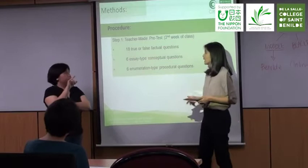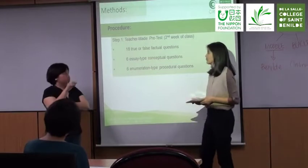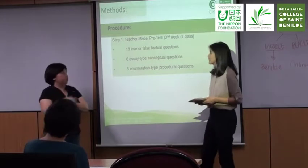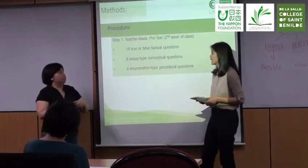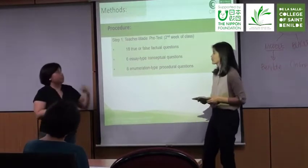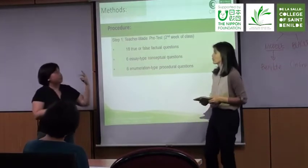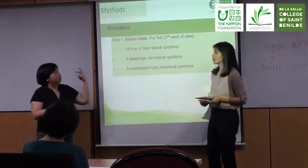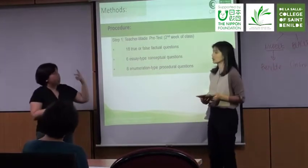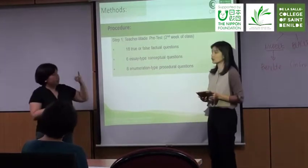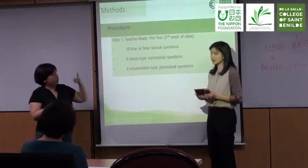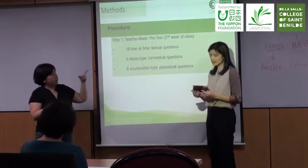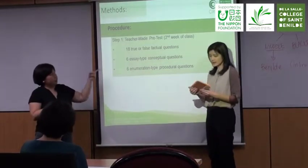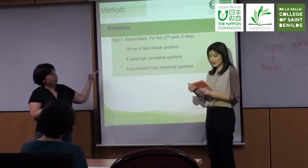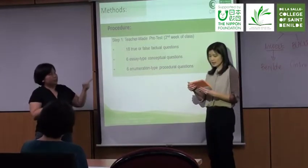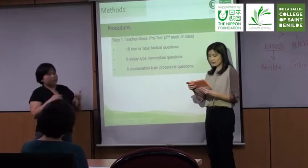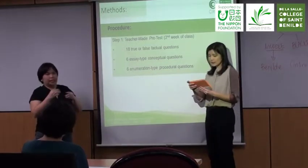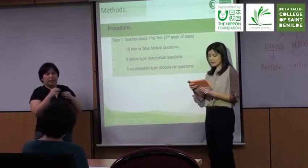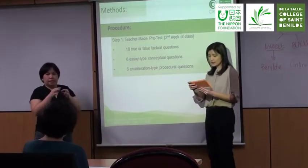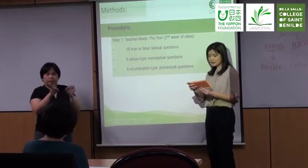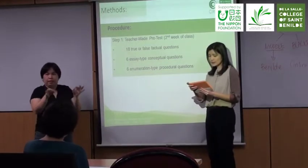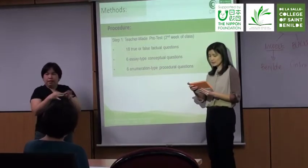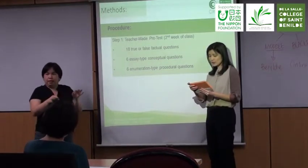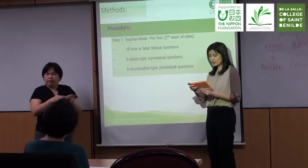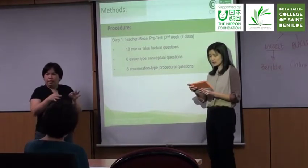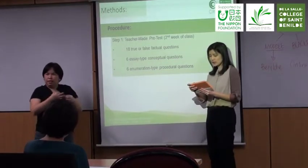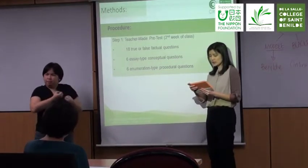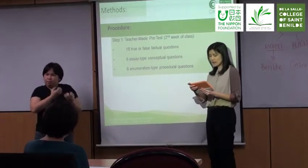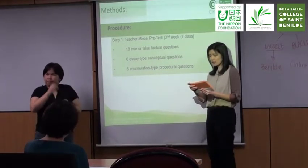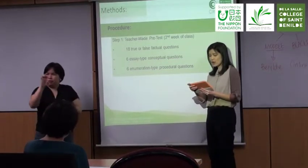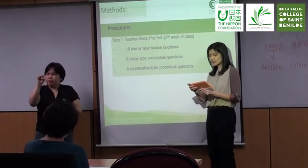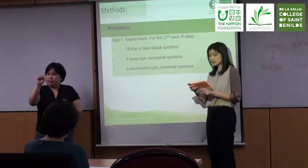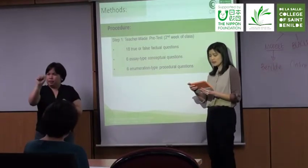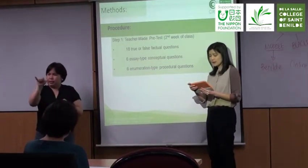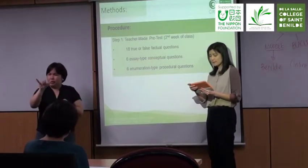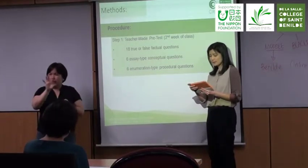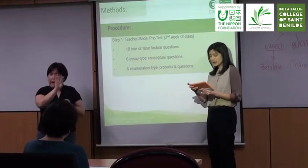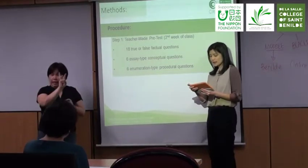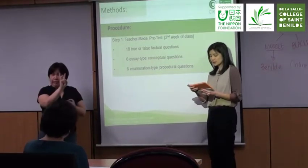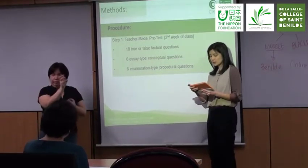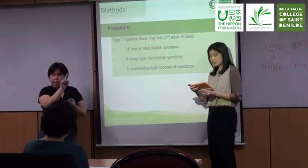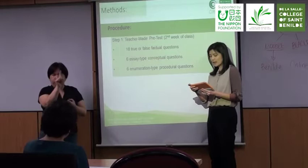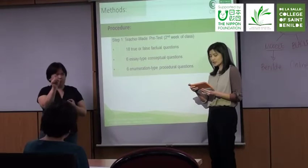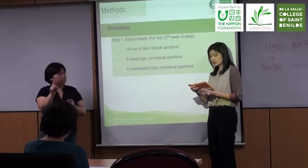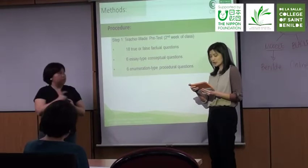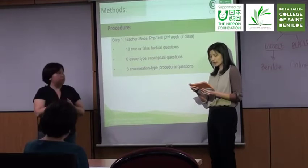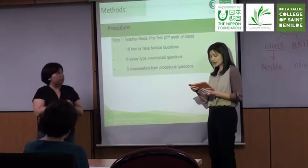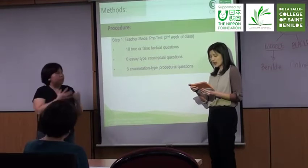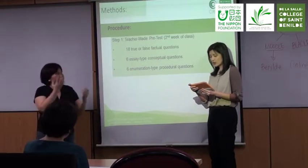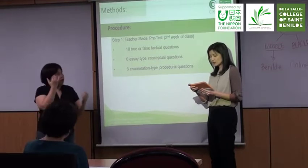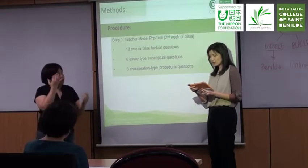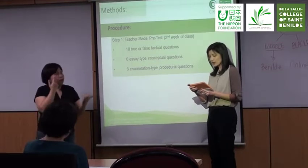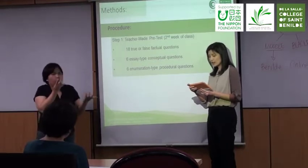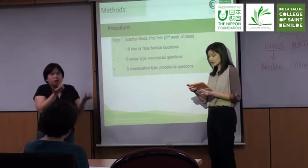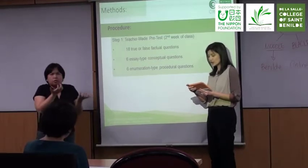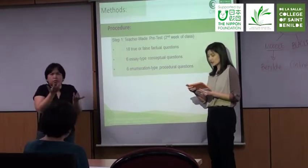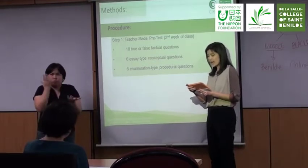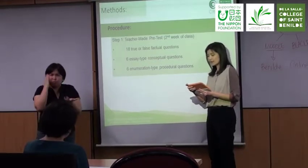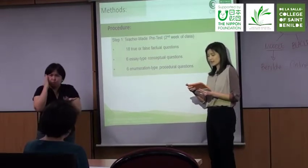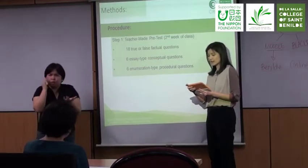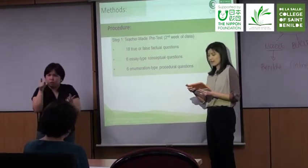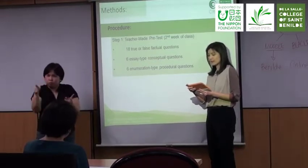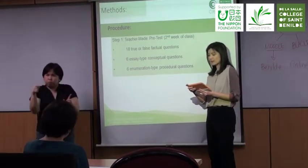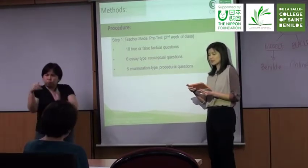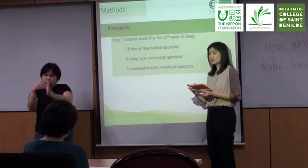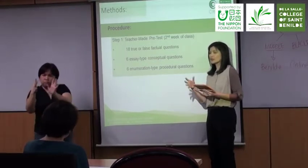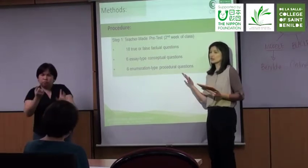essay type conceptual questions. When you say conceptual questions, I want to measure how do they understand,